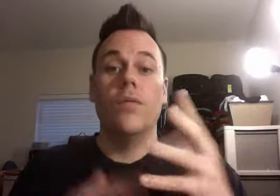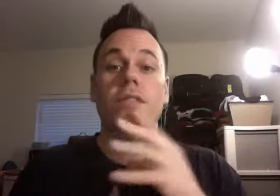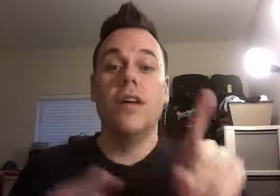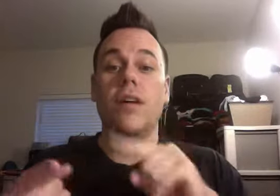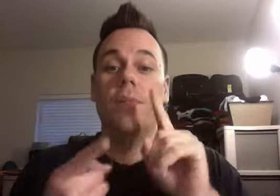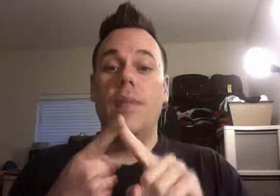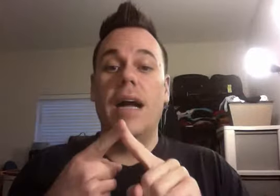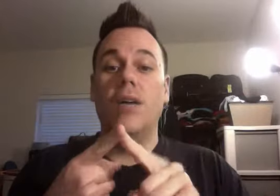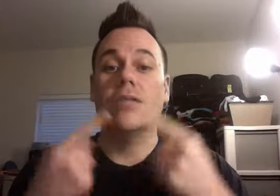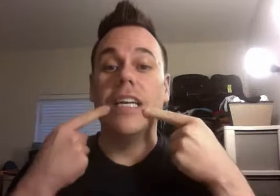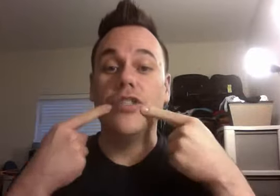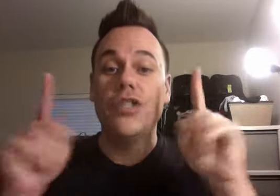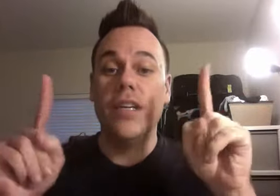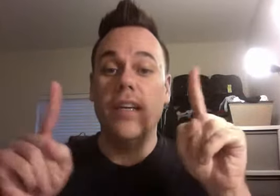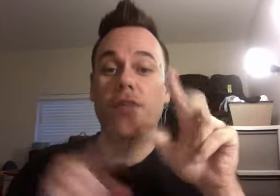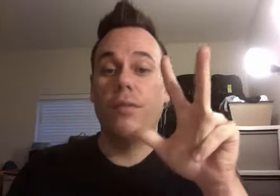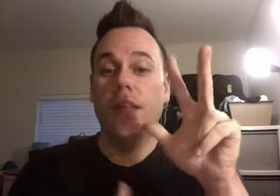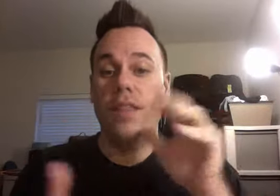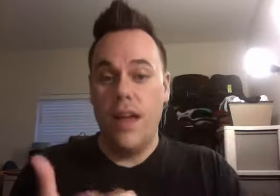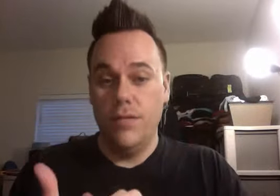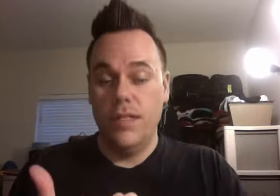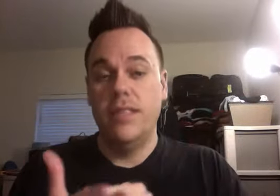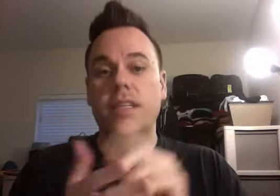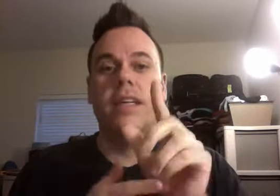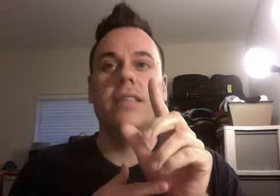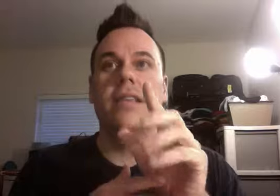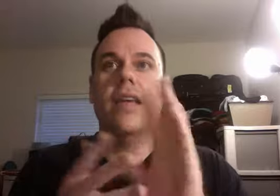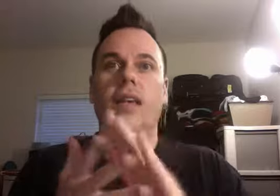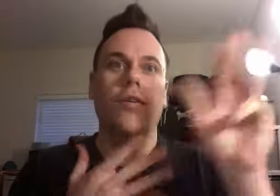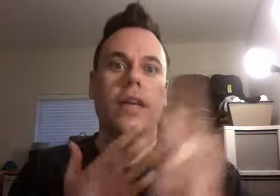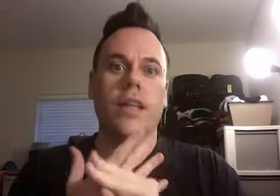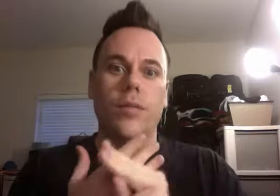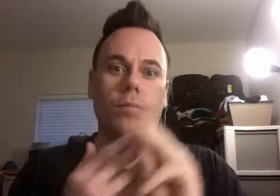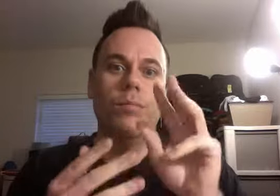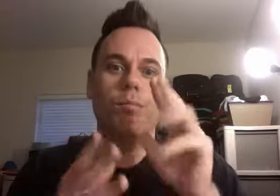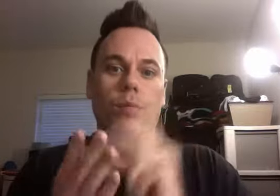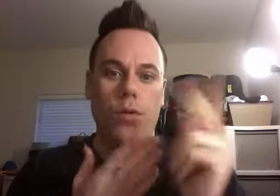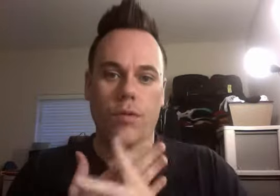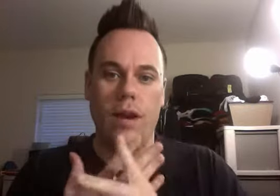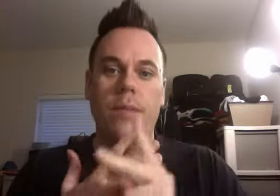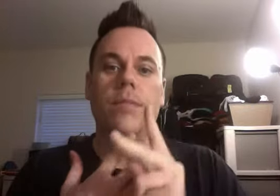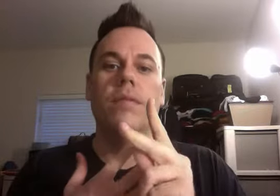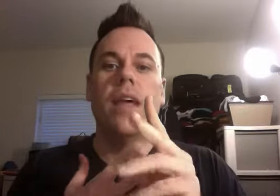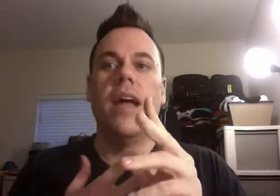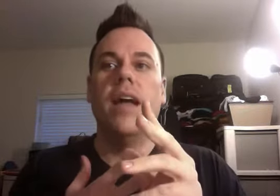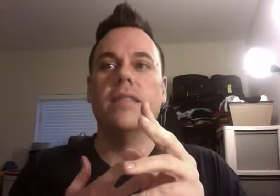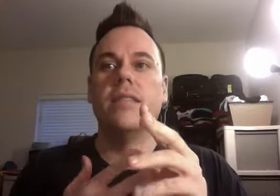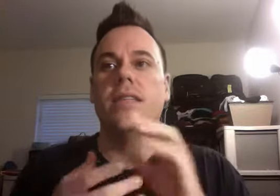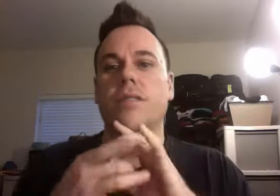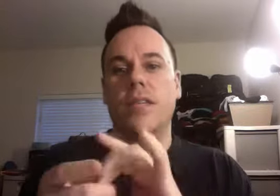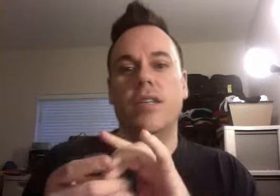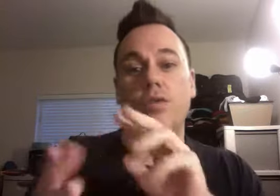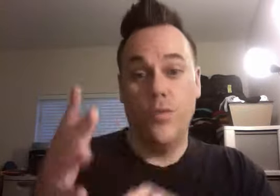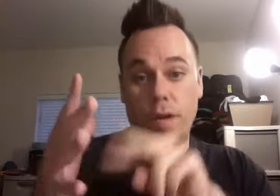I want to talk about Achieve 3000. It's a curriculum program that is related to